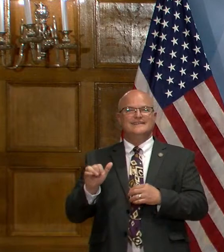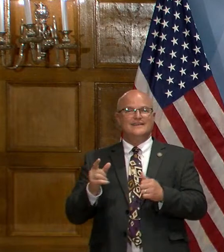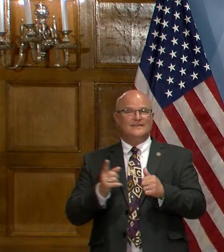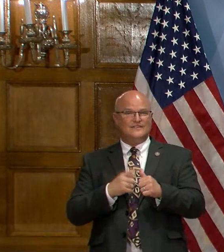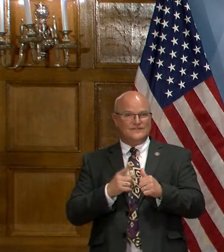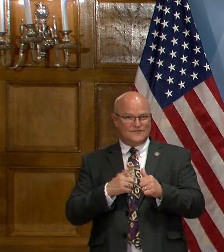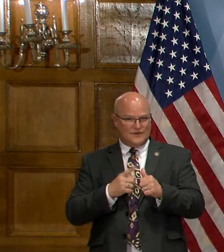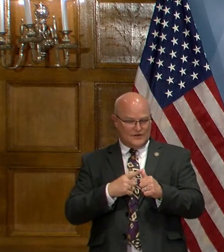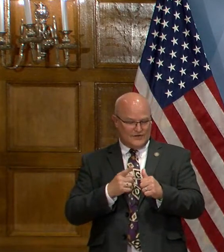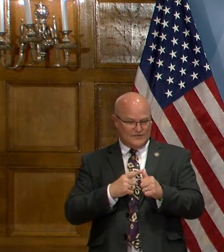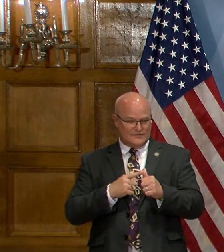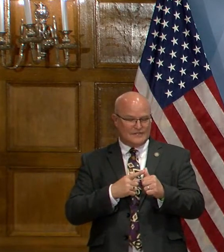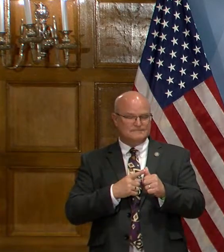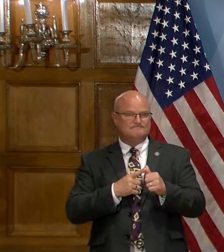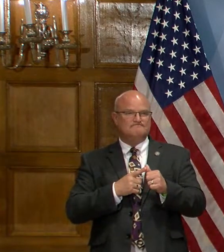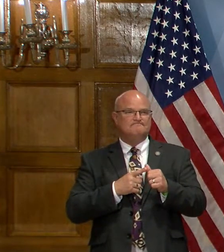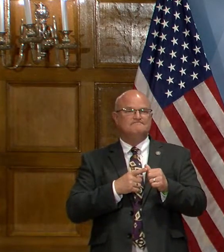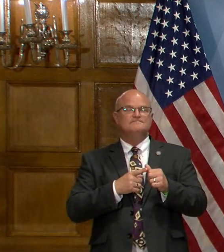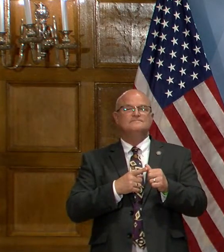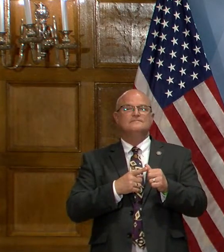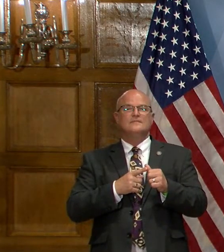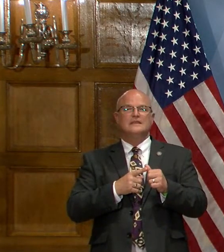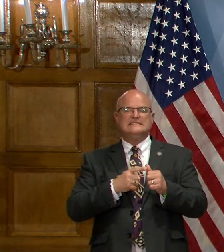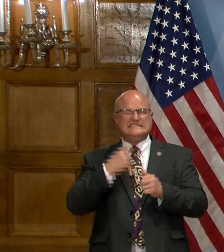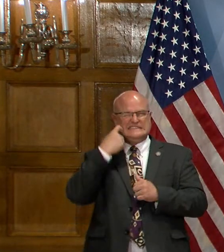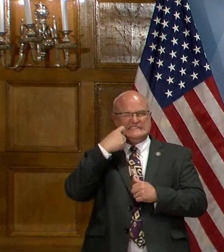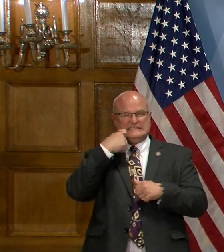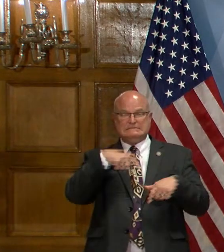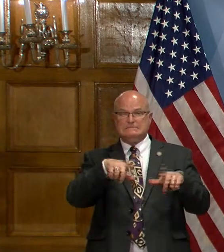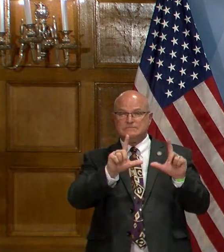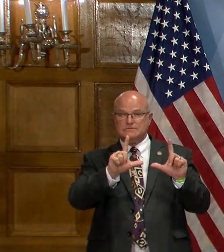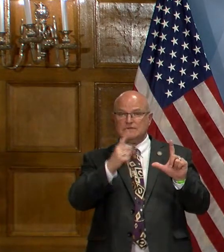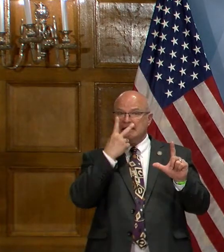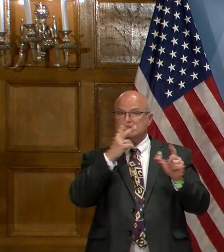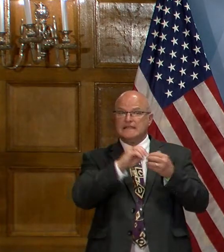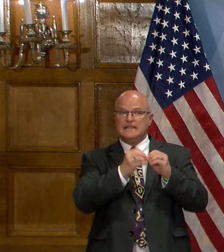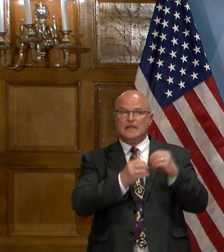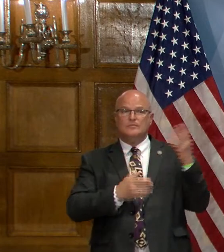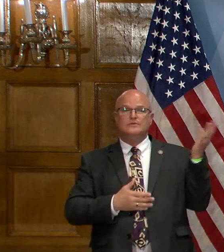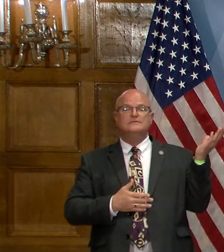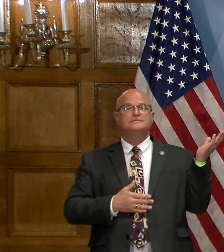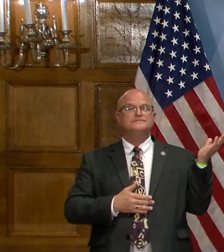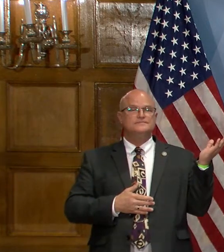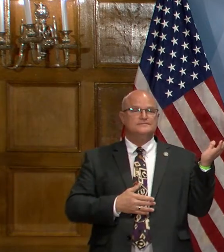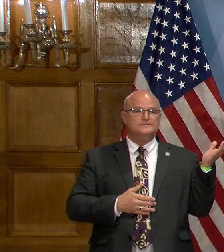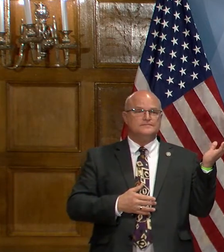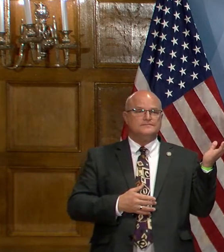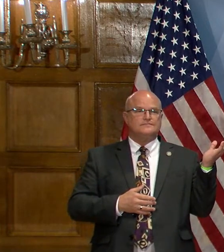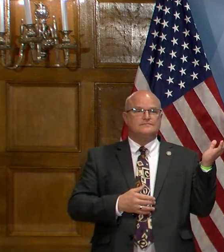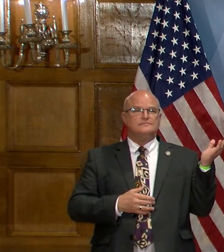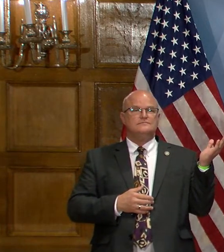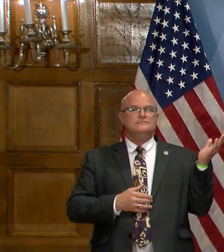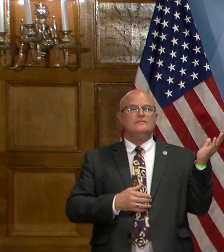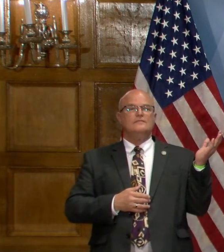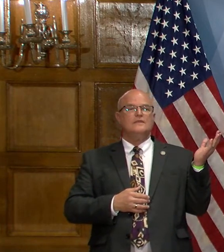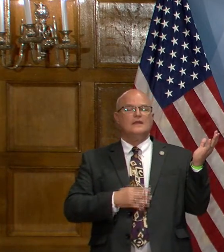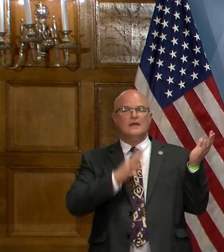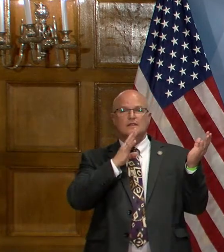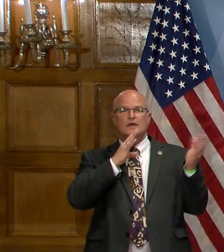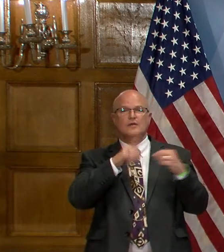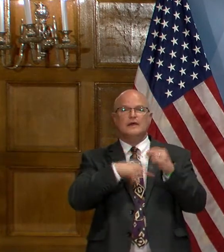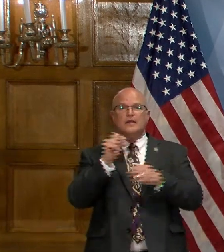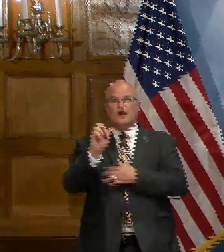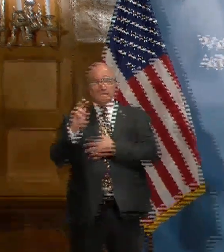First, let me go quickly to our latest graph so you can see the numbers, and then I want to talk about those a little bit and where we